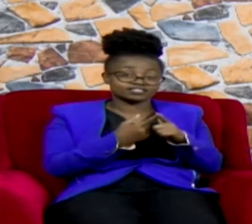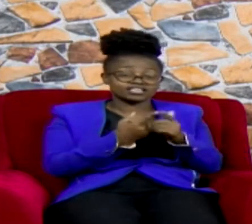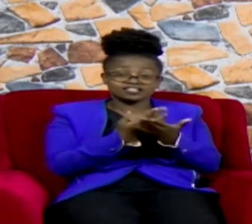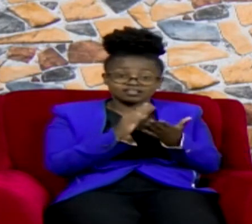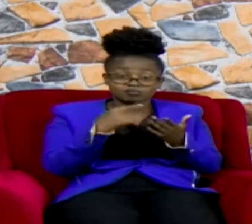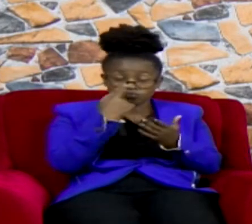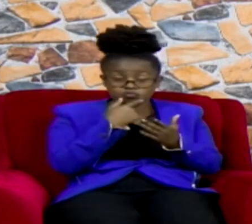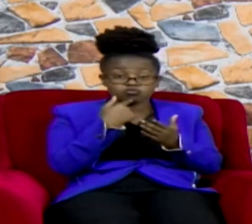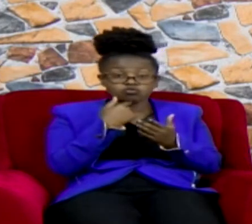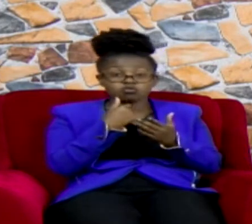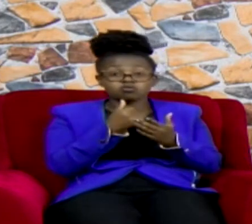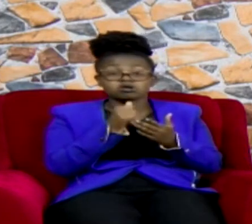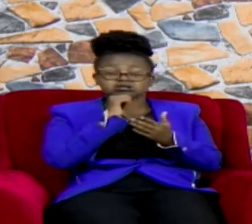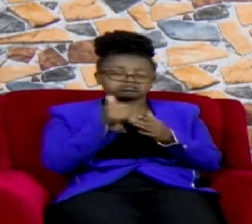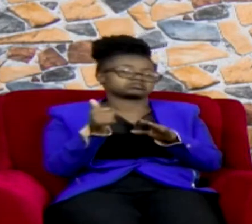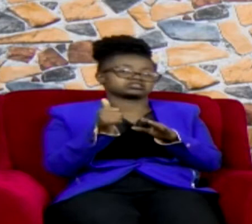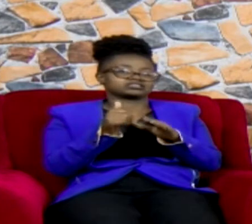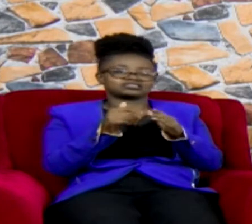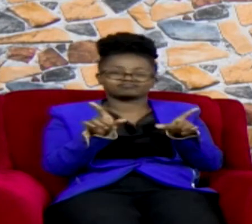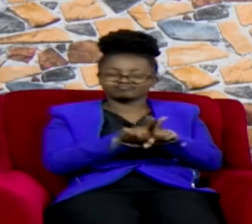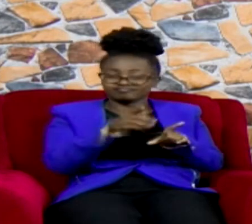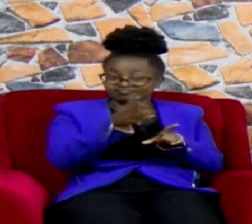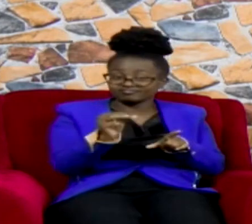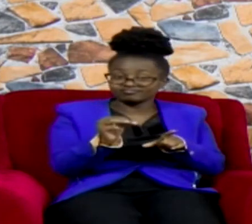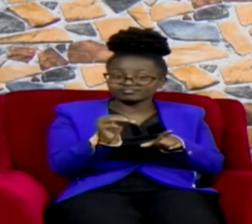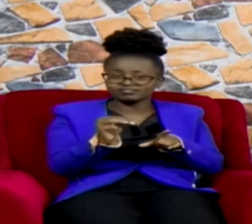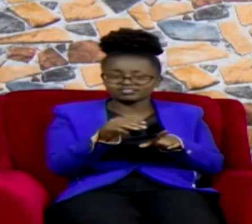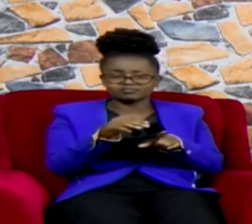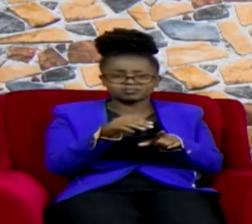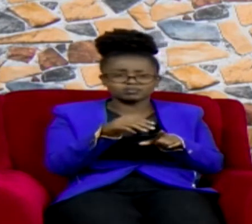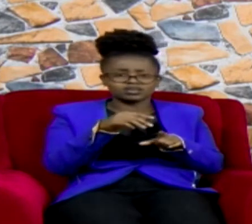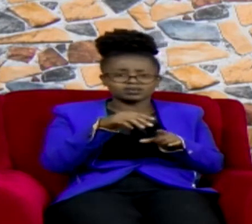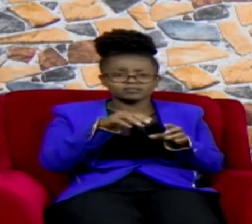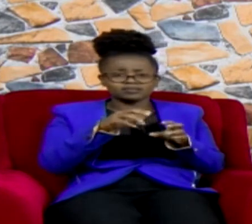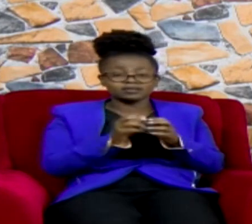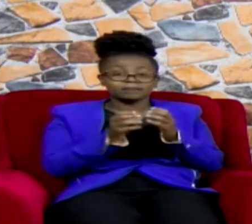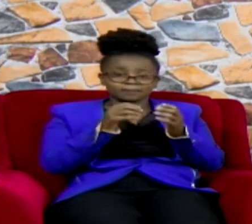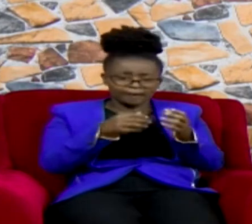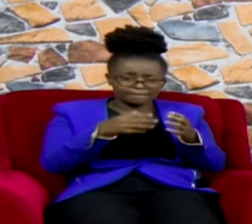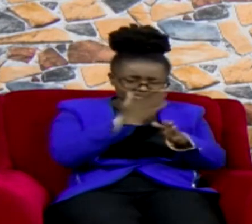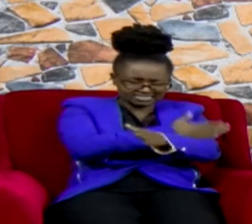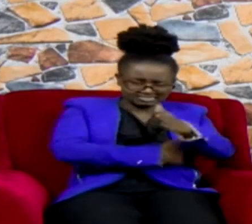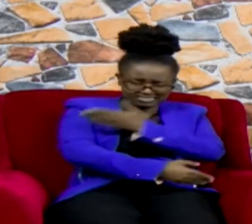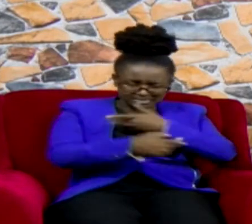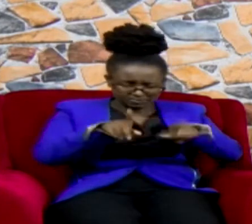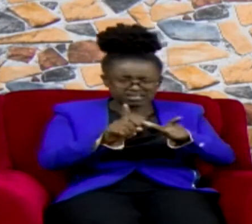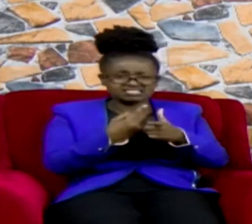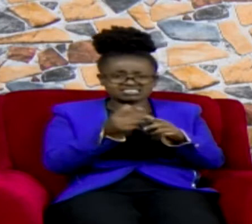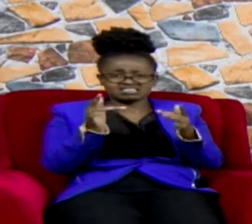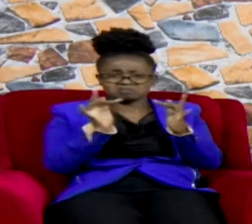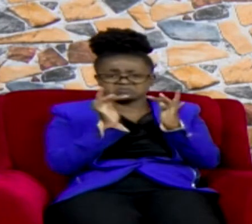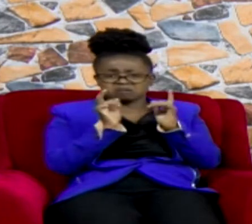some who are not sensitive, so they can even bite themselves and they won't even feel pain. So it can